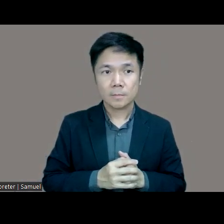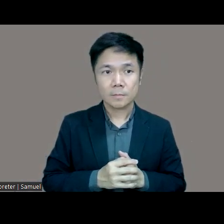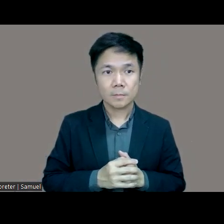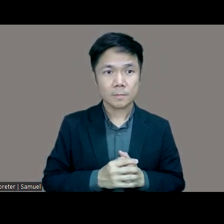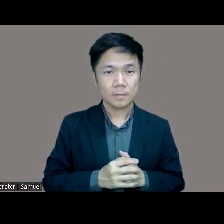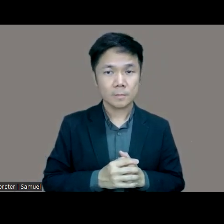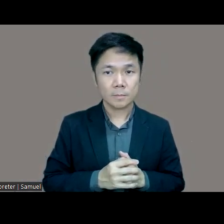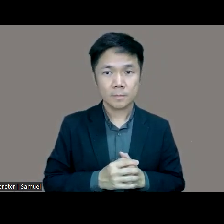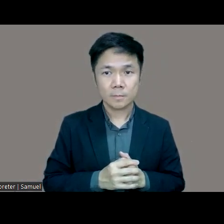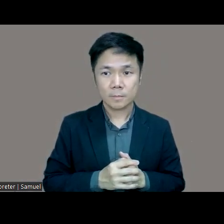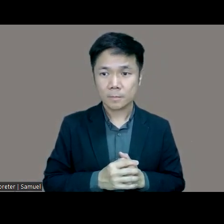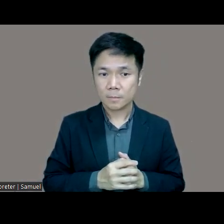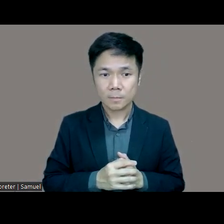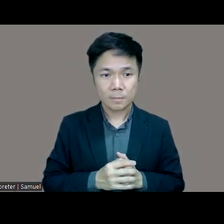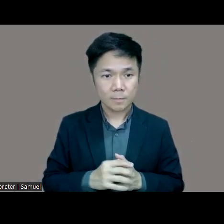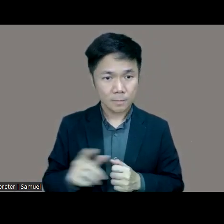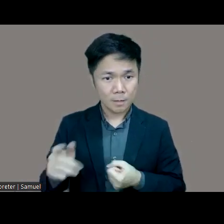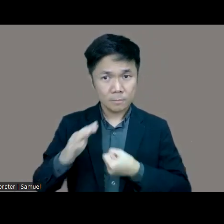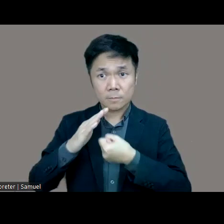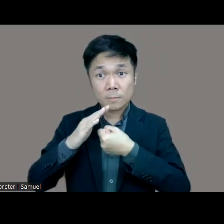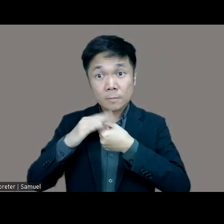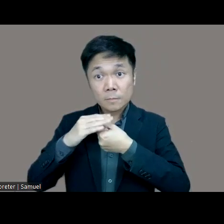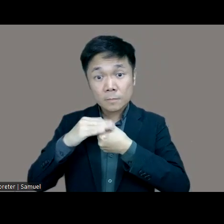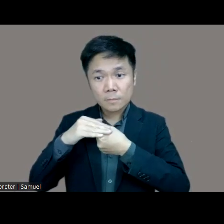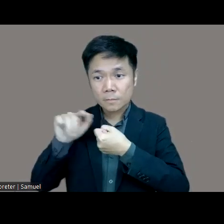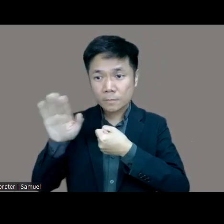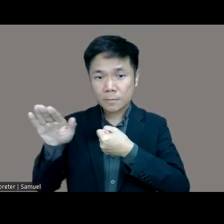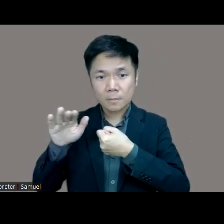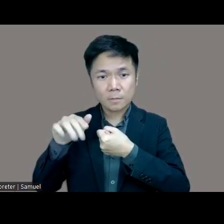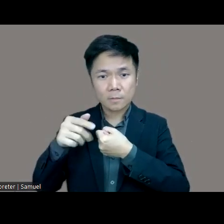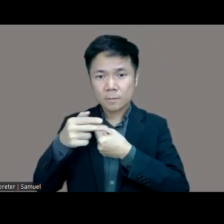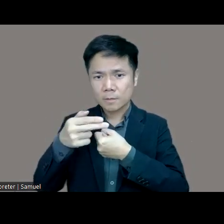So I think you can unmute now, Al-Rashid, Kasad,